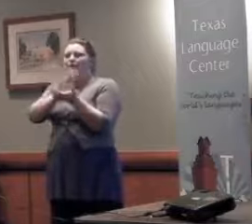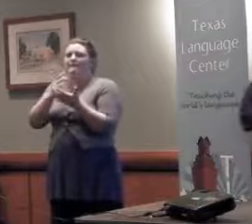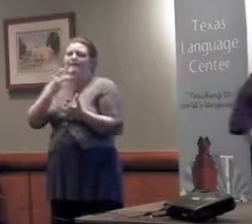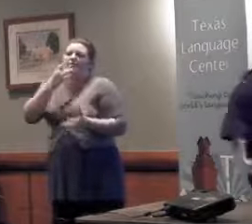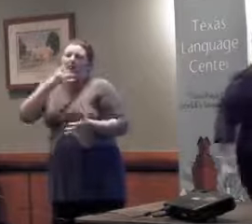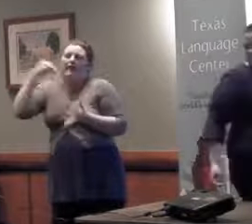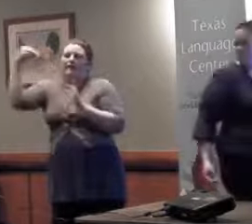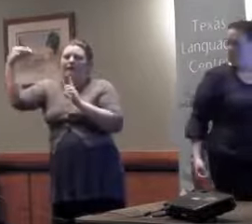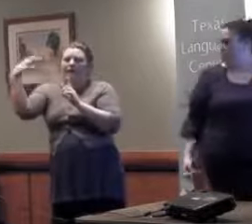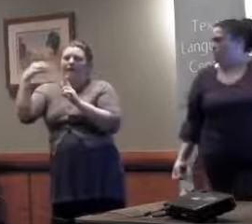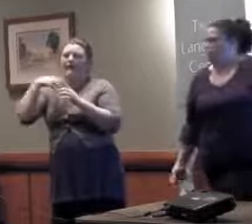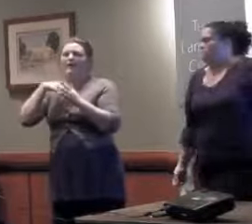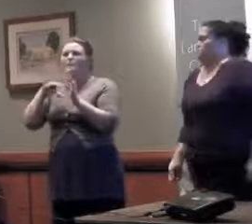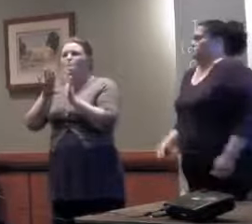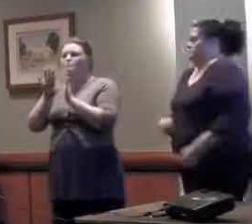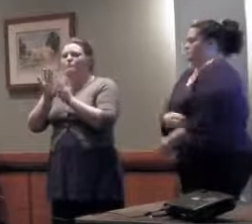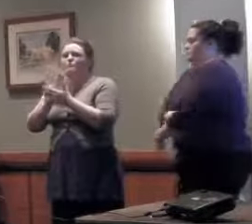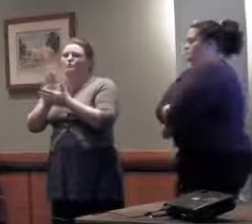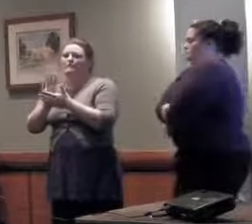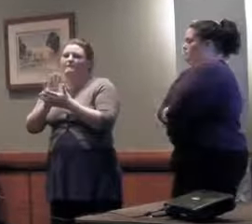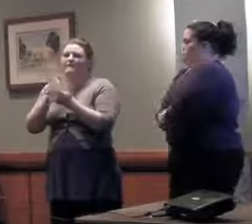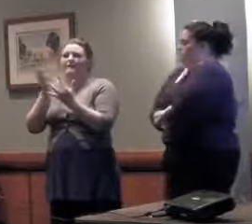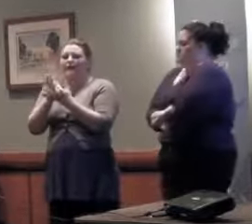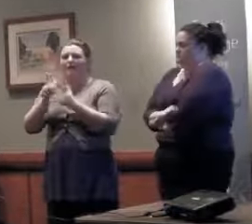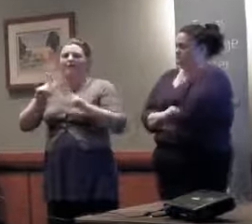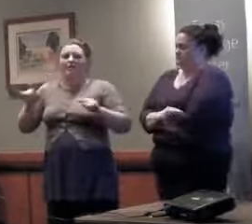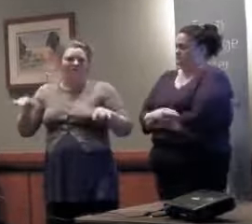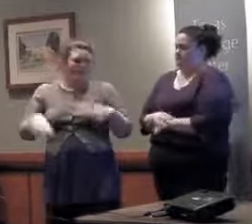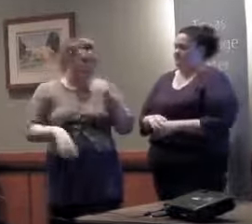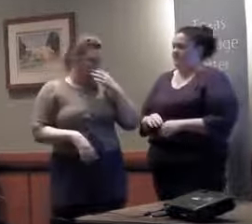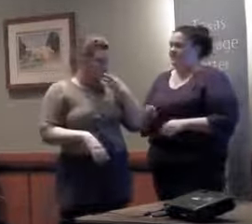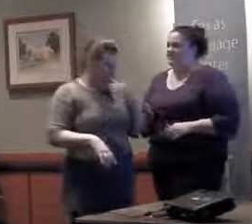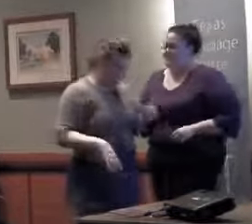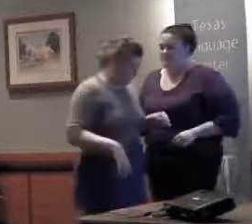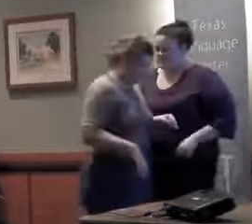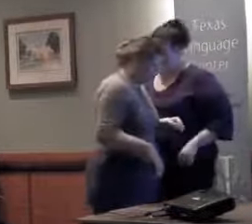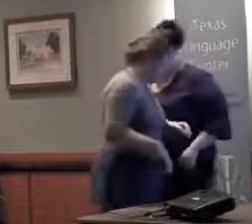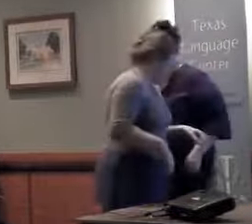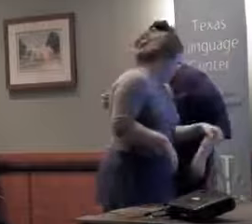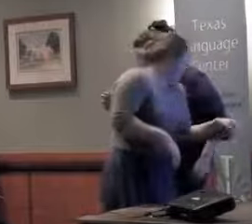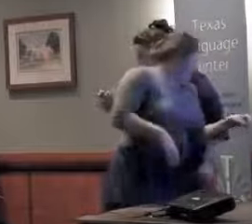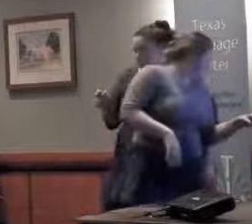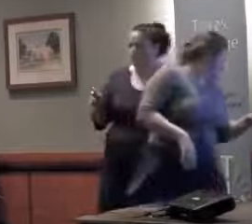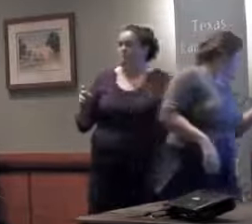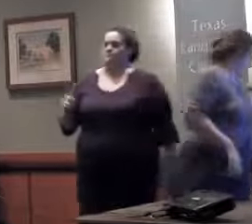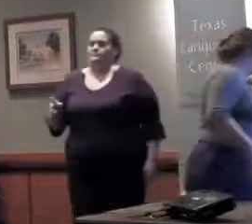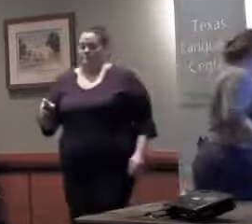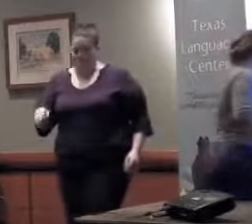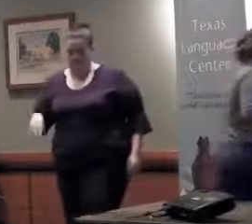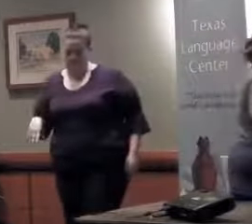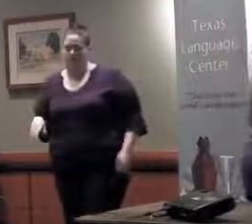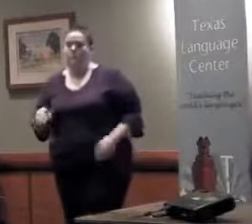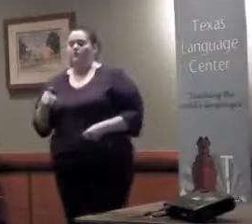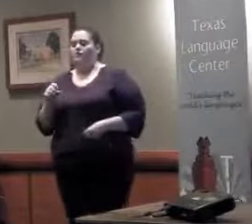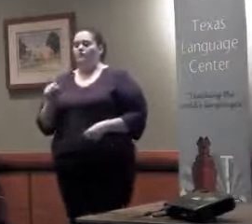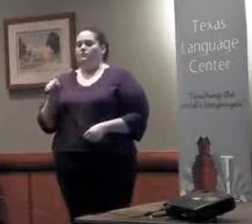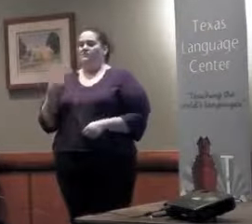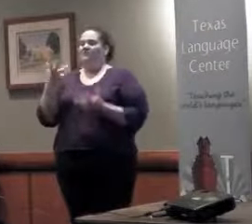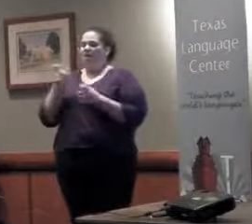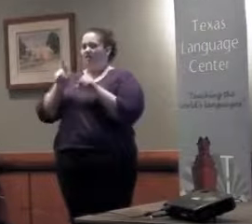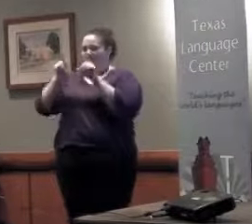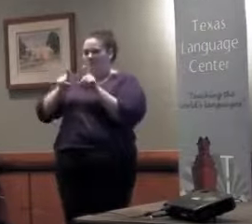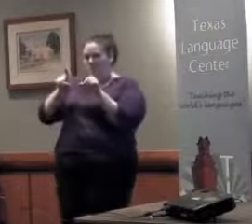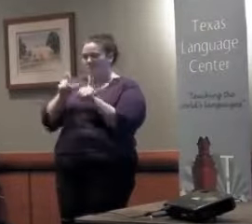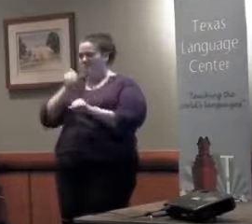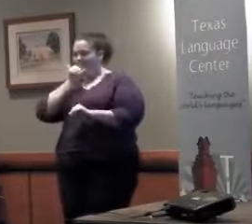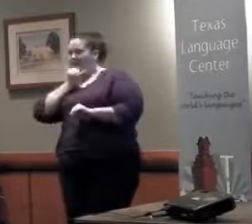lighting and create the movie file in a very, specific way and turn it in on a USB drive. And, it's been, I think, a lot of trial and error